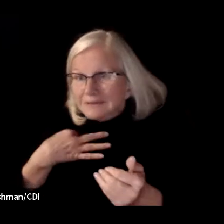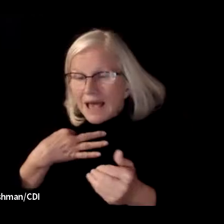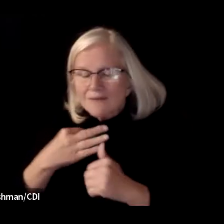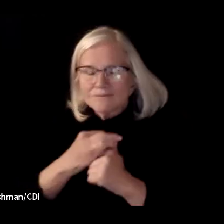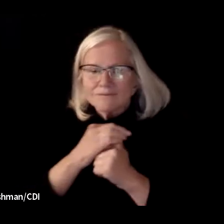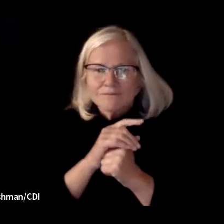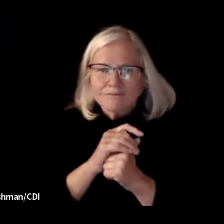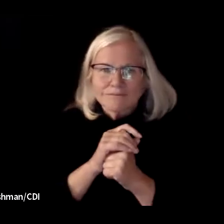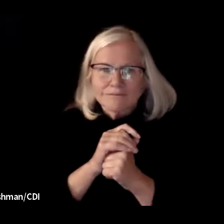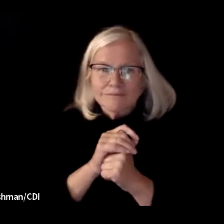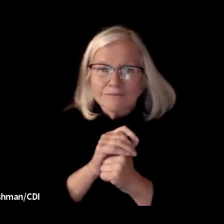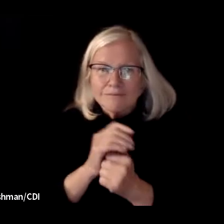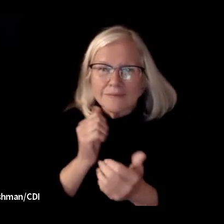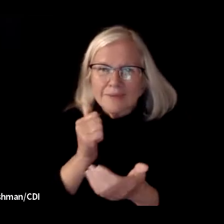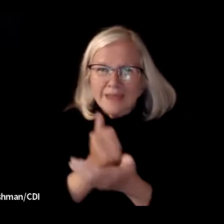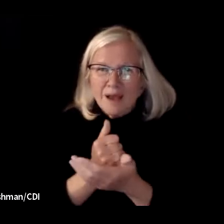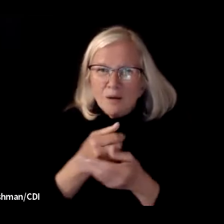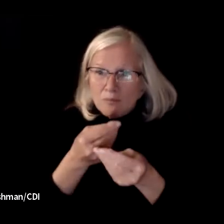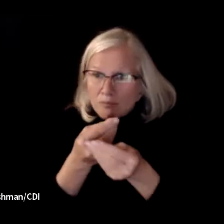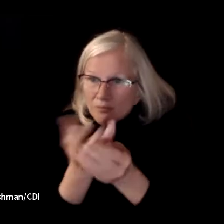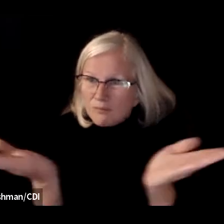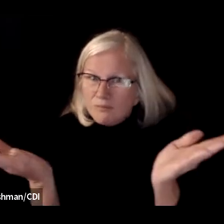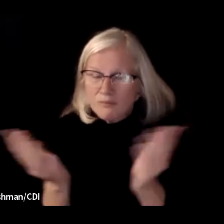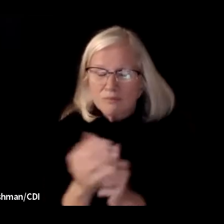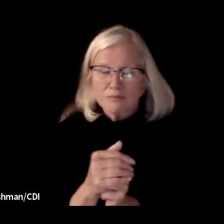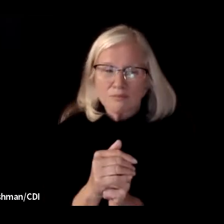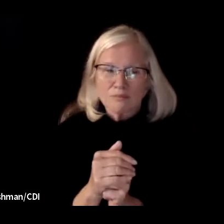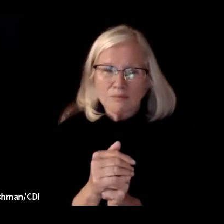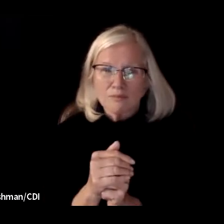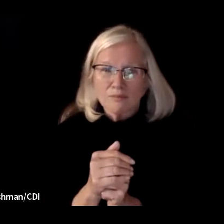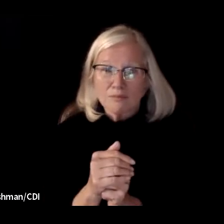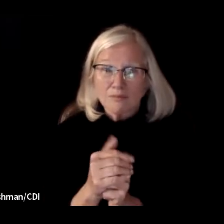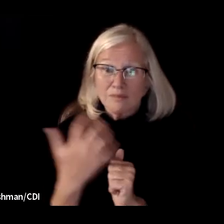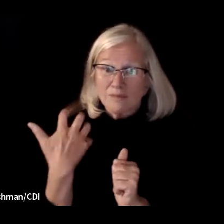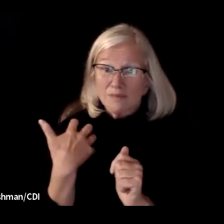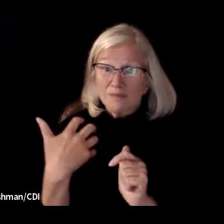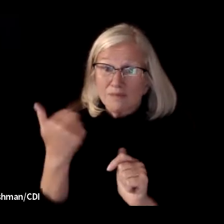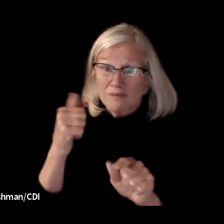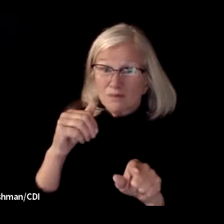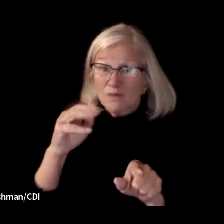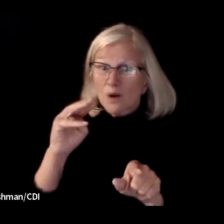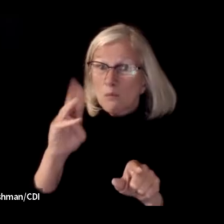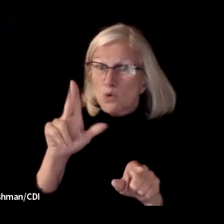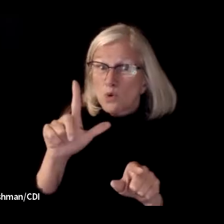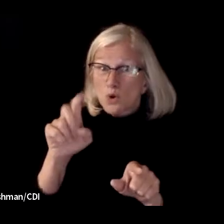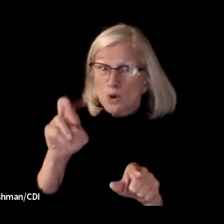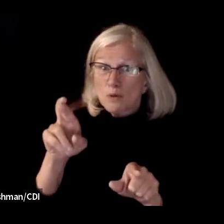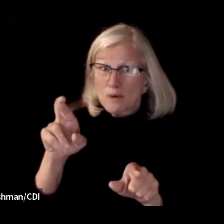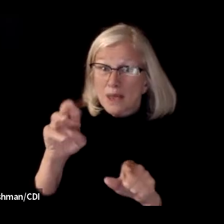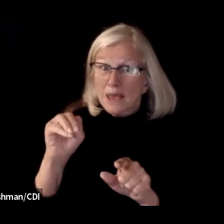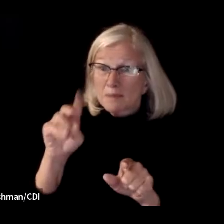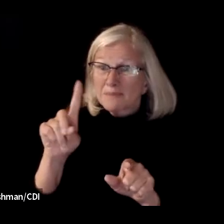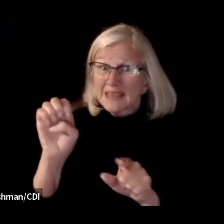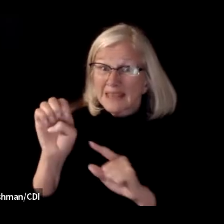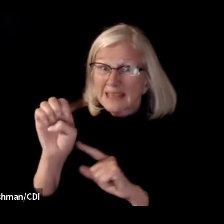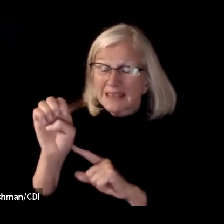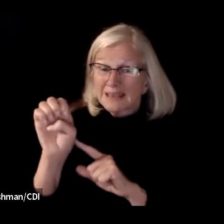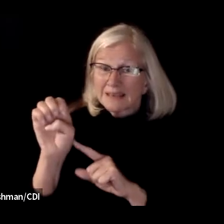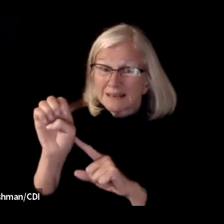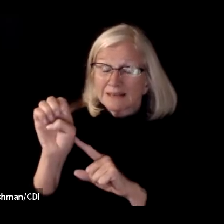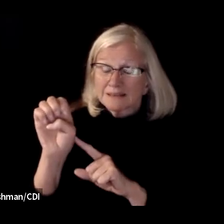these things. Commissioner Mueller has said that the interest in tapping into